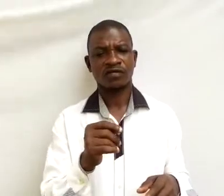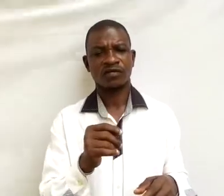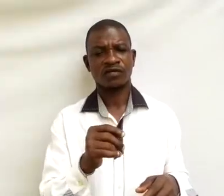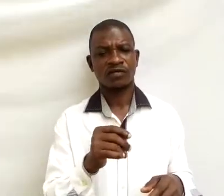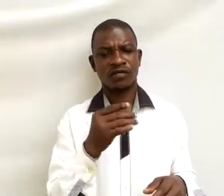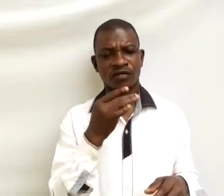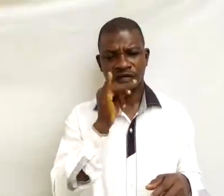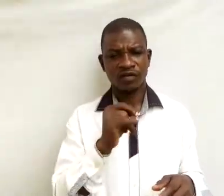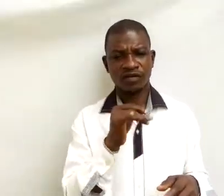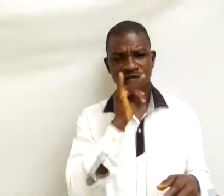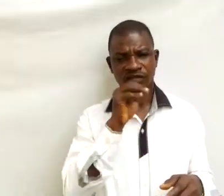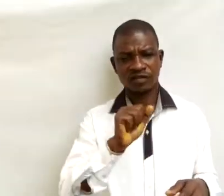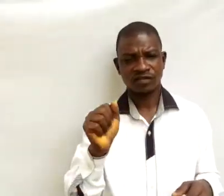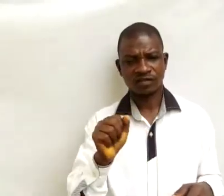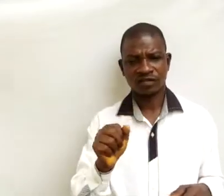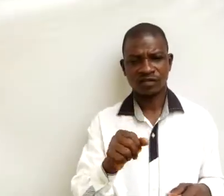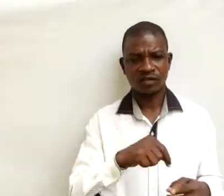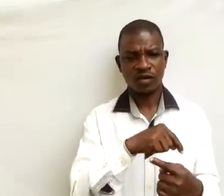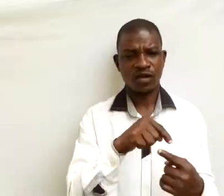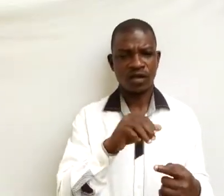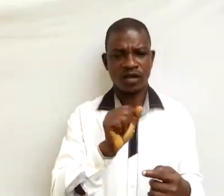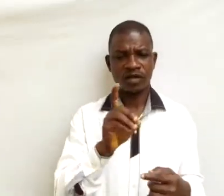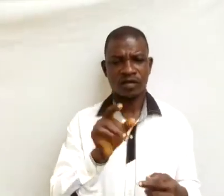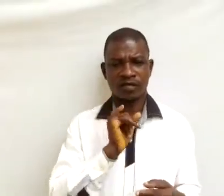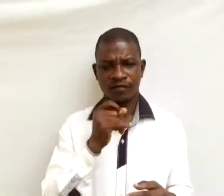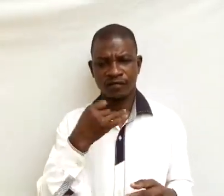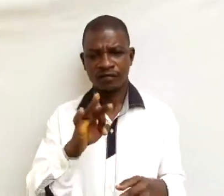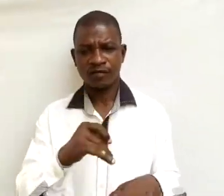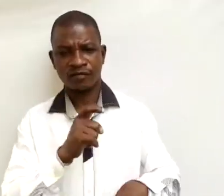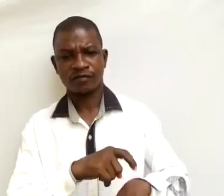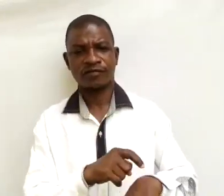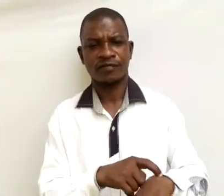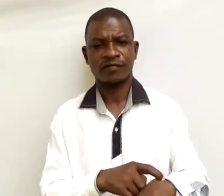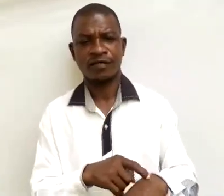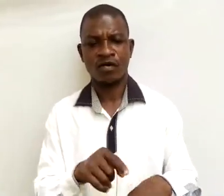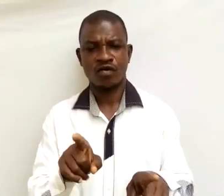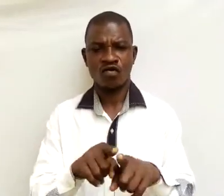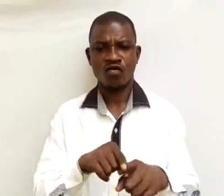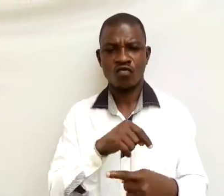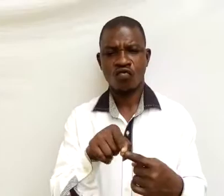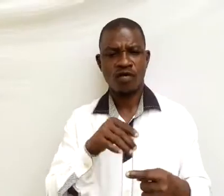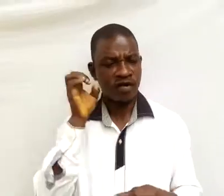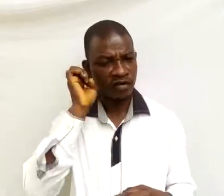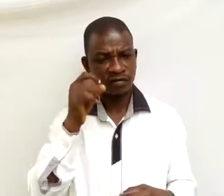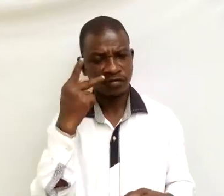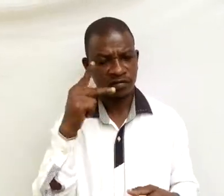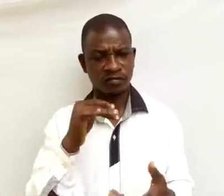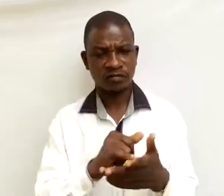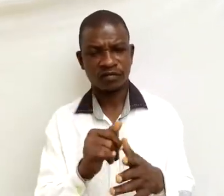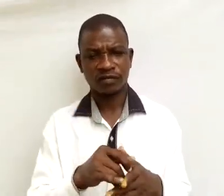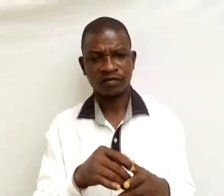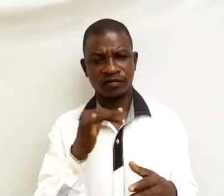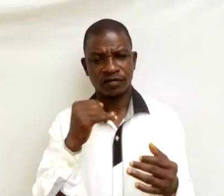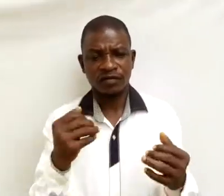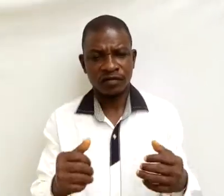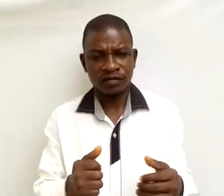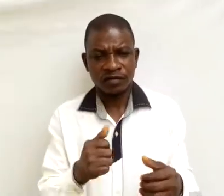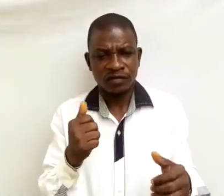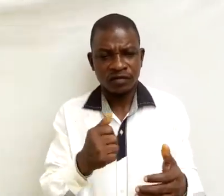is an adverbial clause of time. Also, when he saw me, a wave of fright swept through him. When